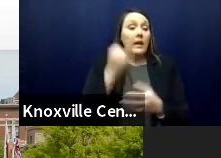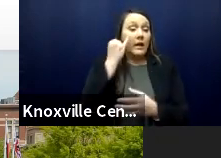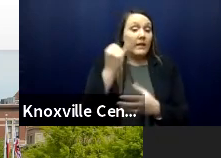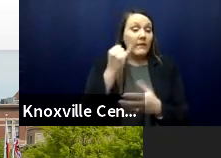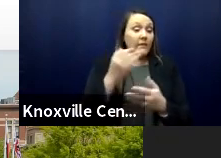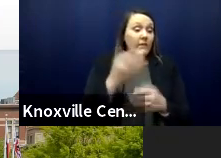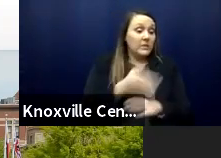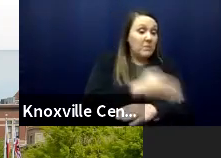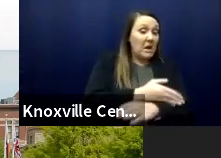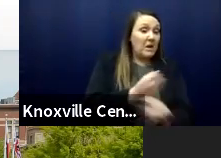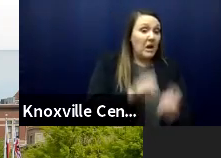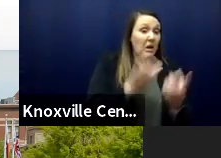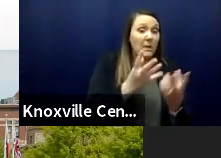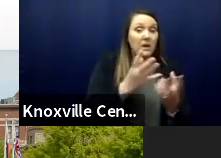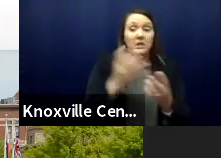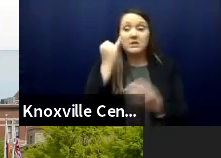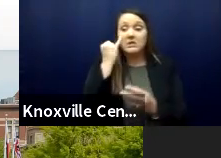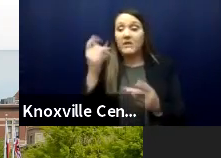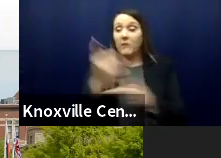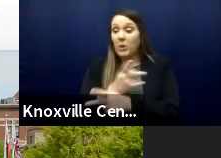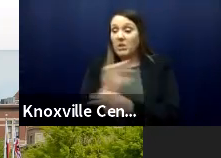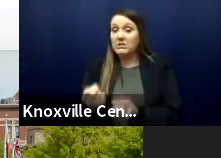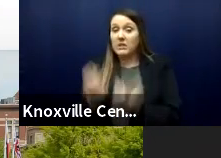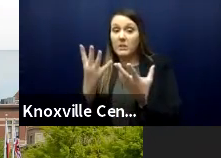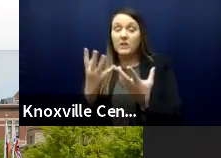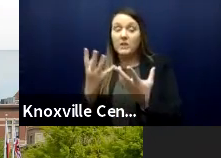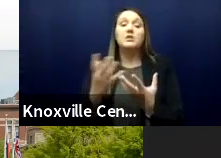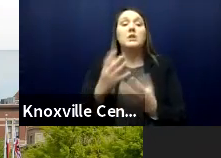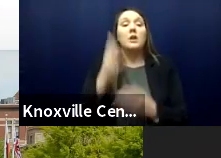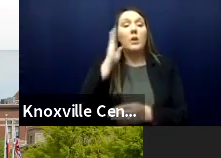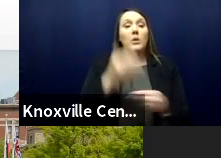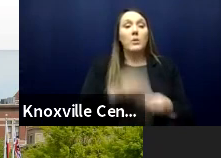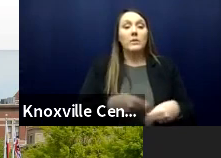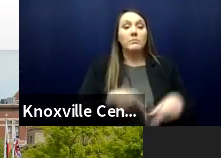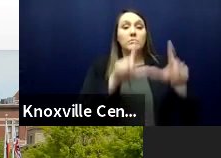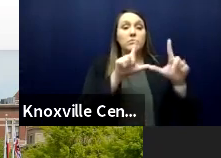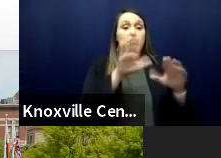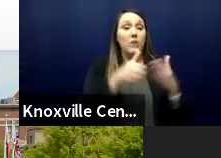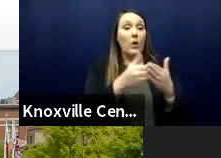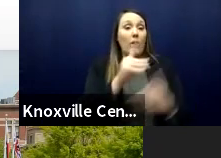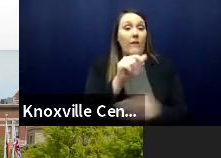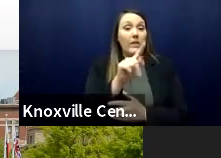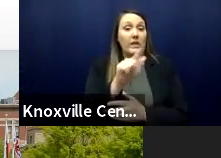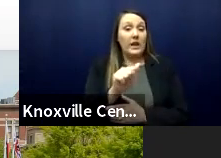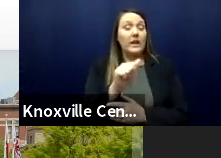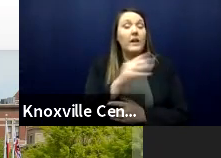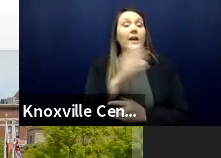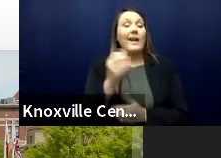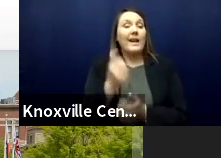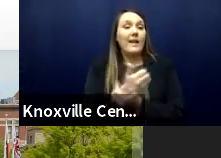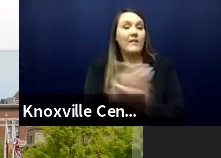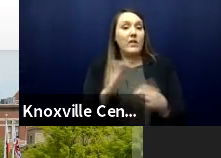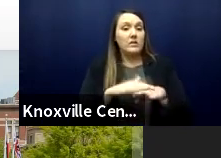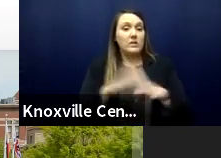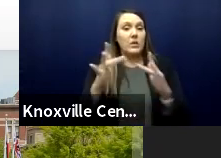rate? We will now pull up the data, and as a reminder, all of this data that we are going to talk about is on our website,